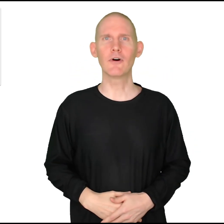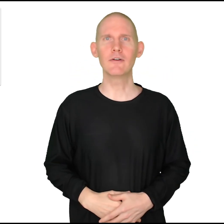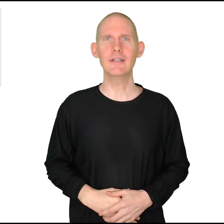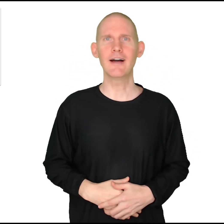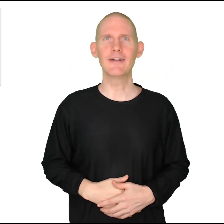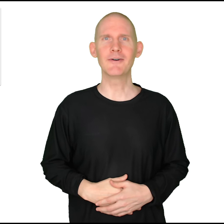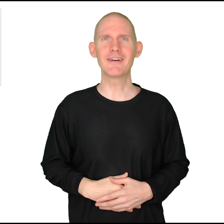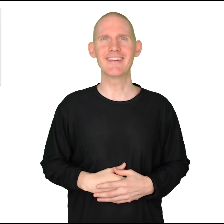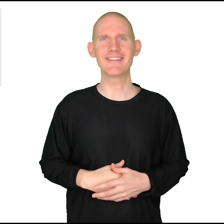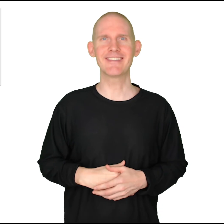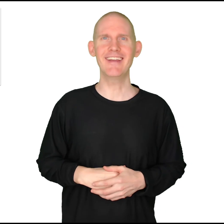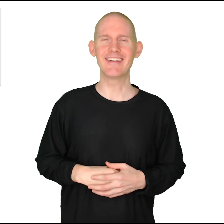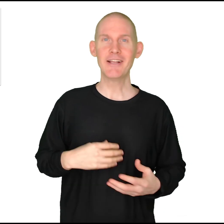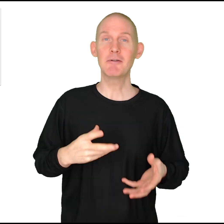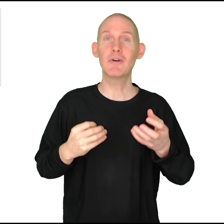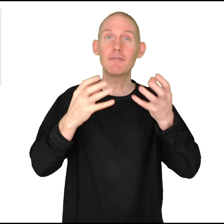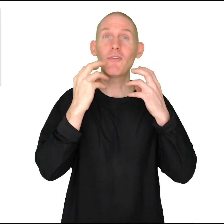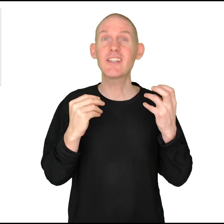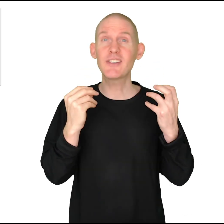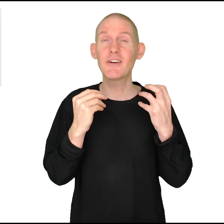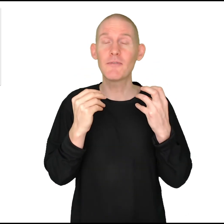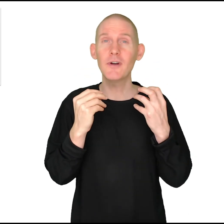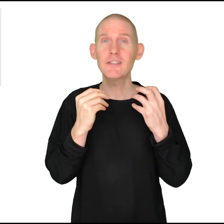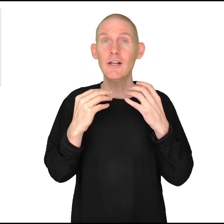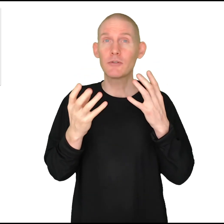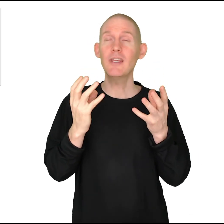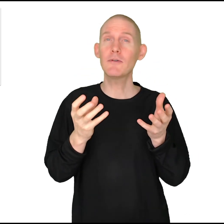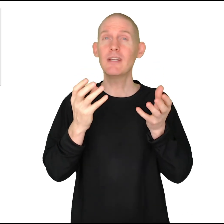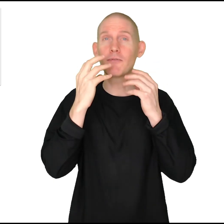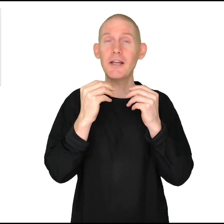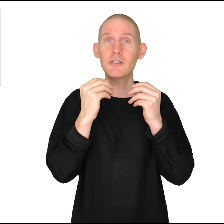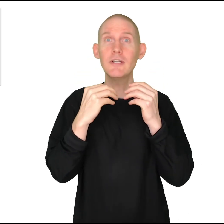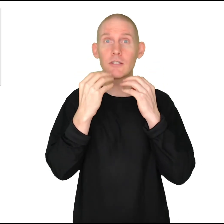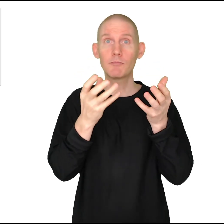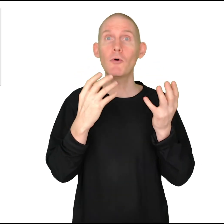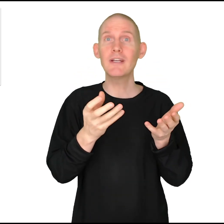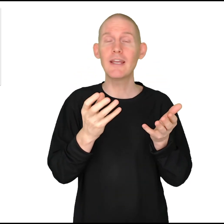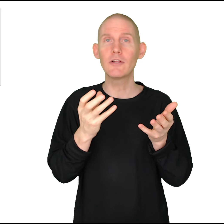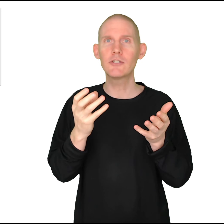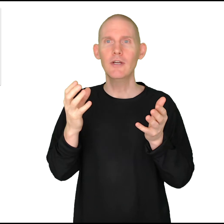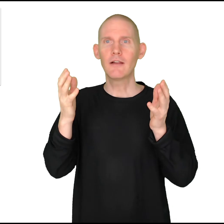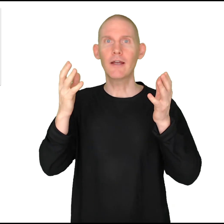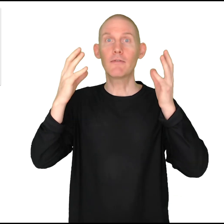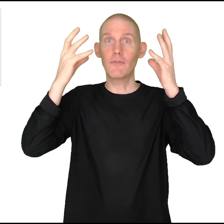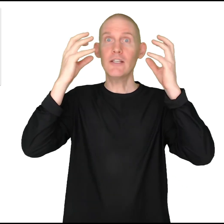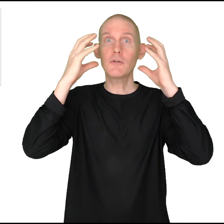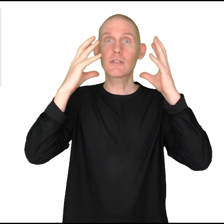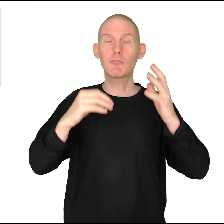sorry, I don't understand. We put inflection in our voice. So think of inflection in spoken English like facial expressions